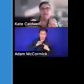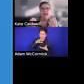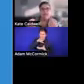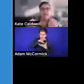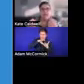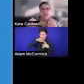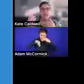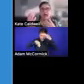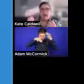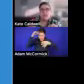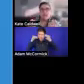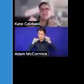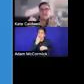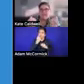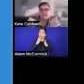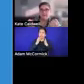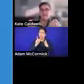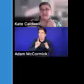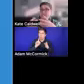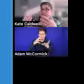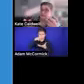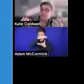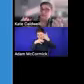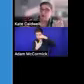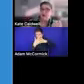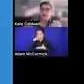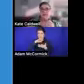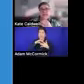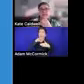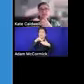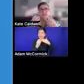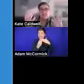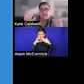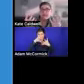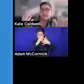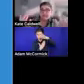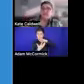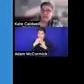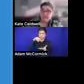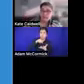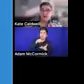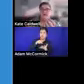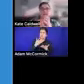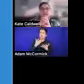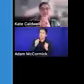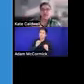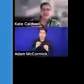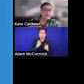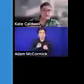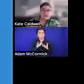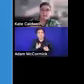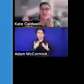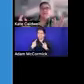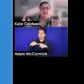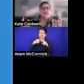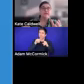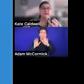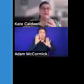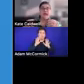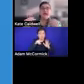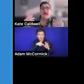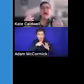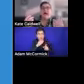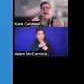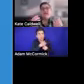we interact with power systems, such as the law, such as rights-based frameworks, such as a number of different